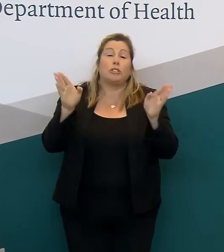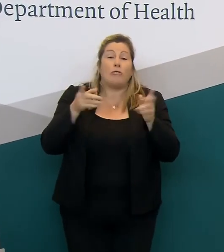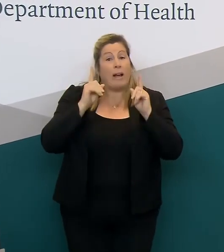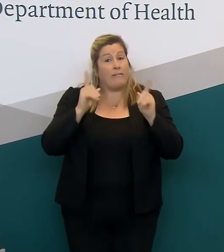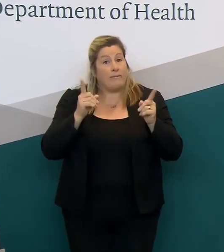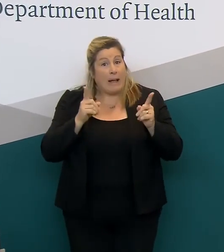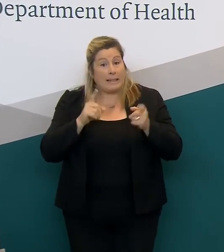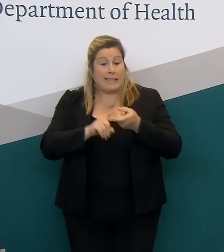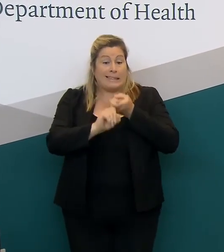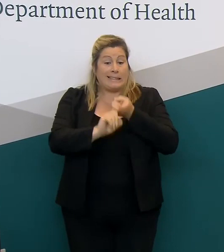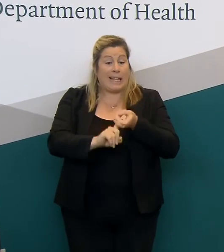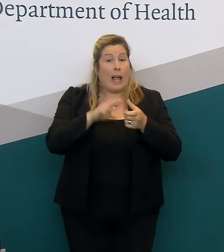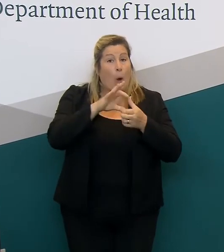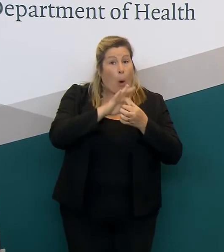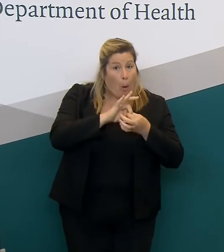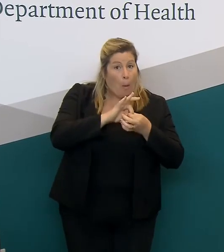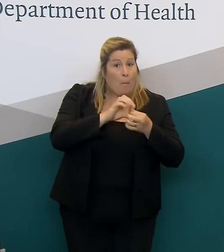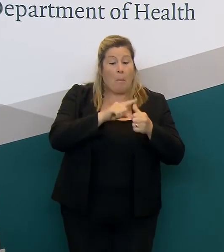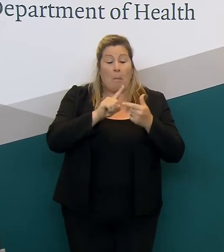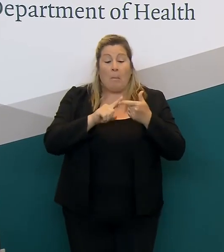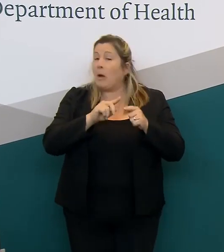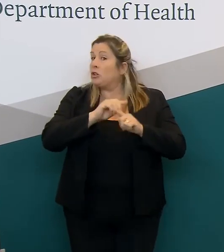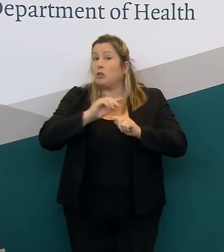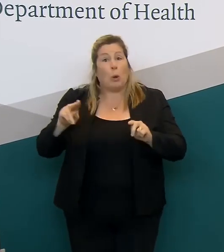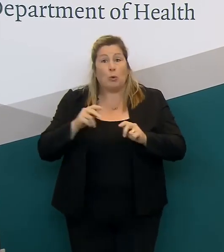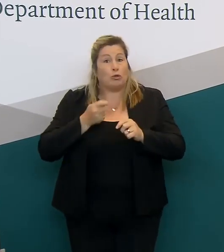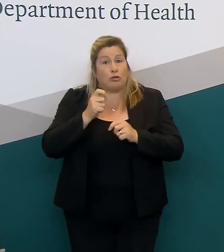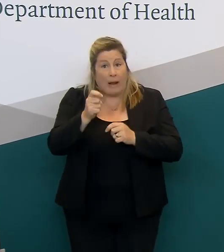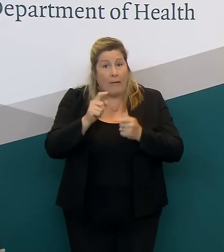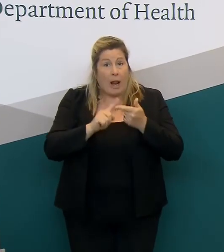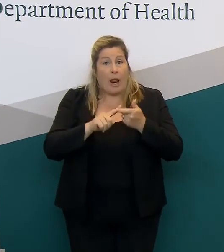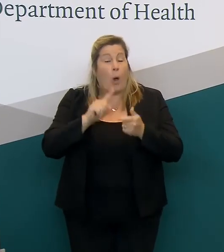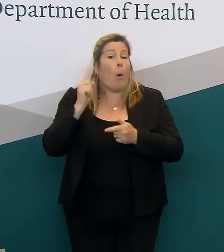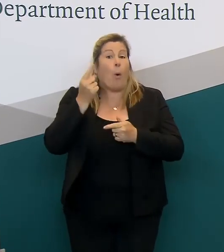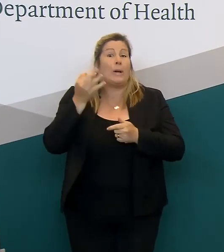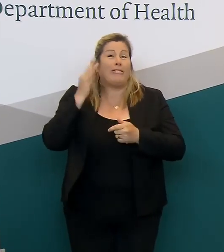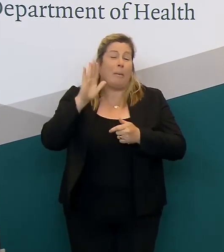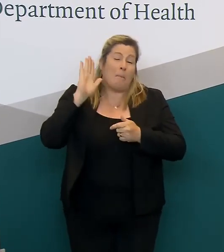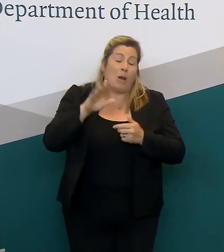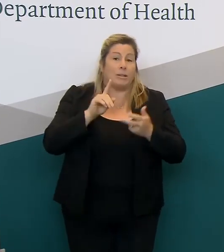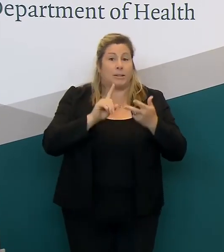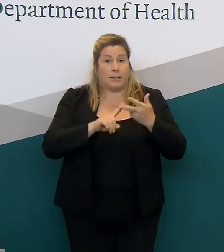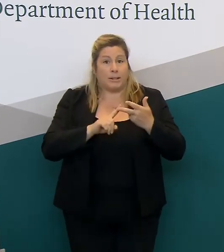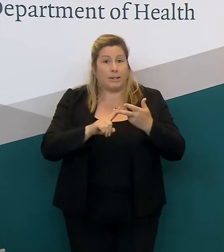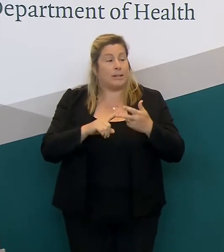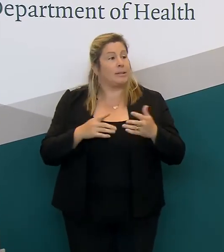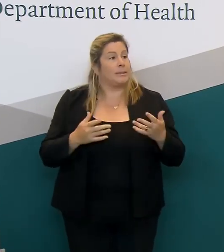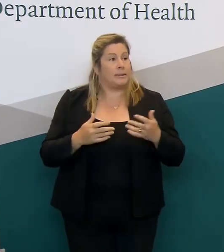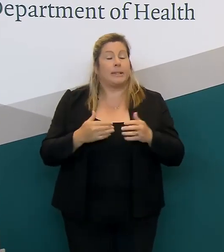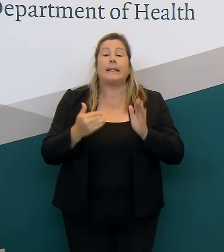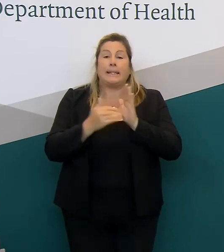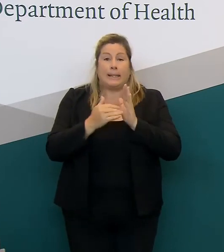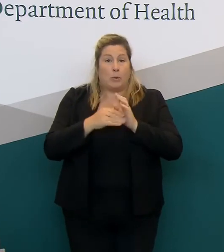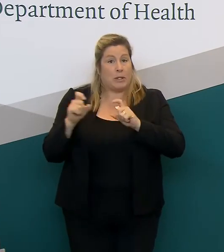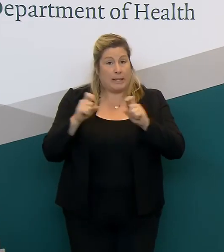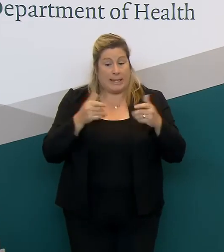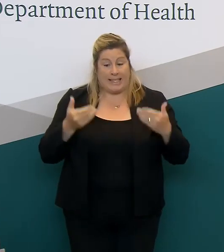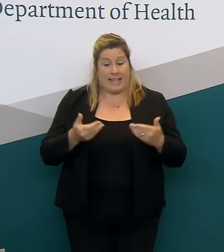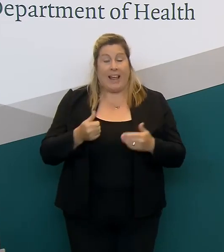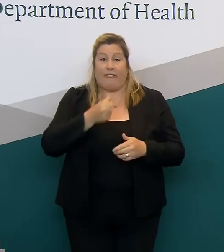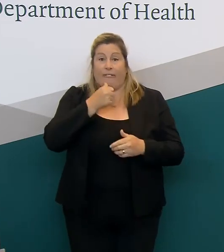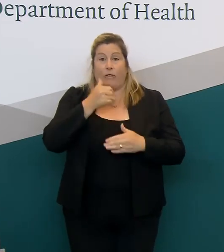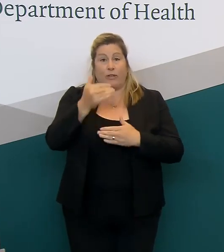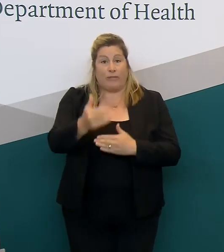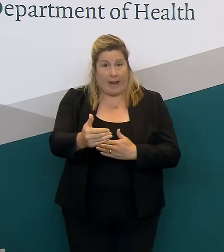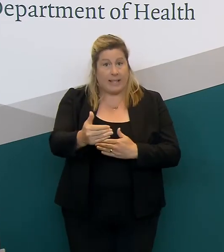travel, don't make unnecessary changes? Is that still the advice in spite of the opening up of shops and so on? So we're still in phase one. And